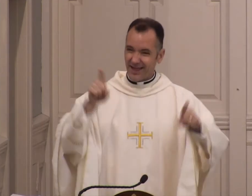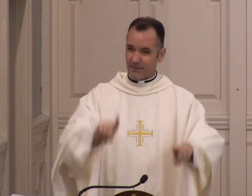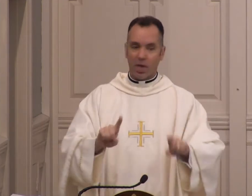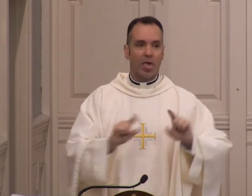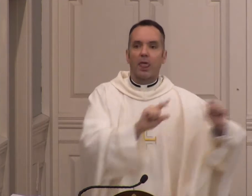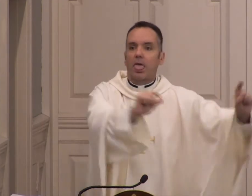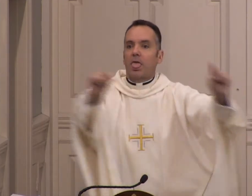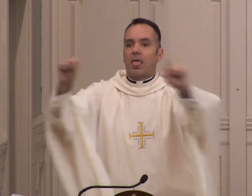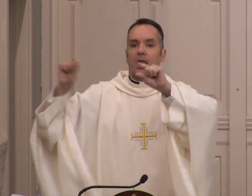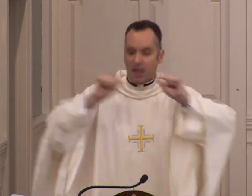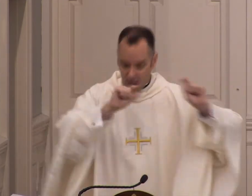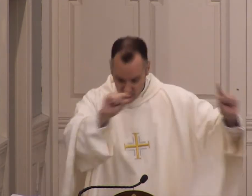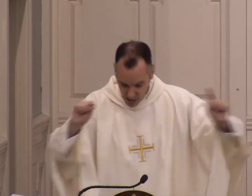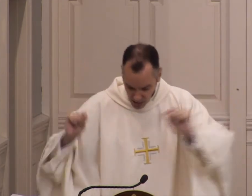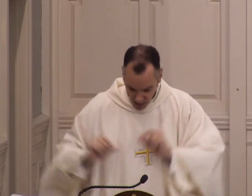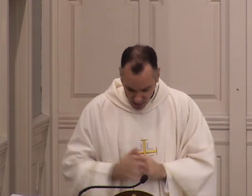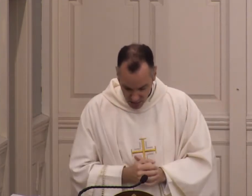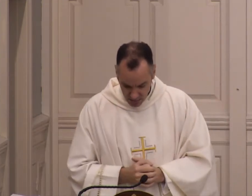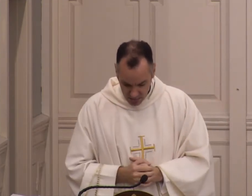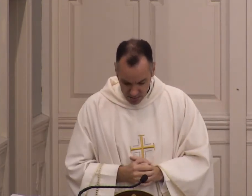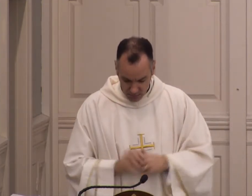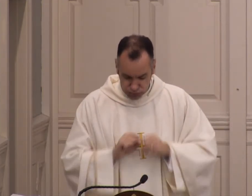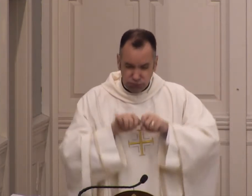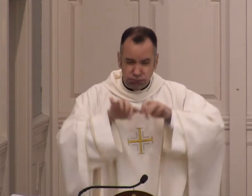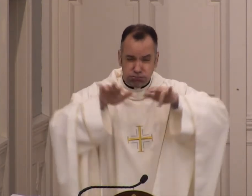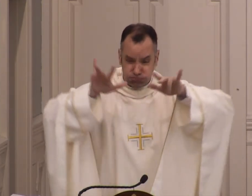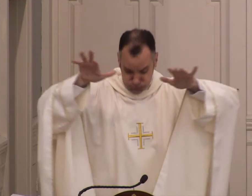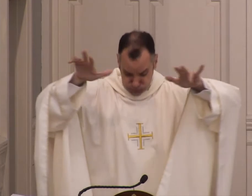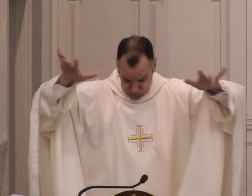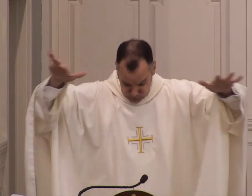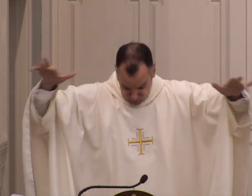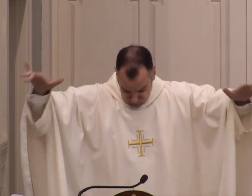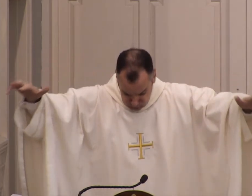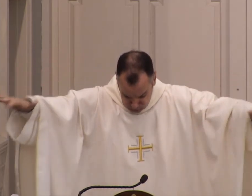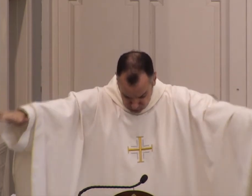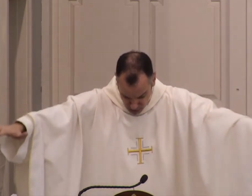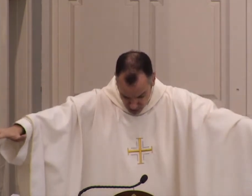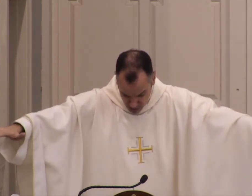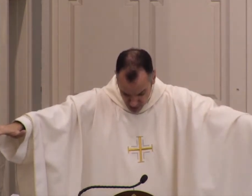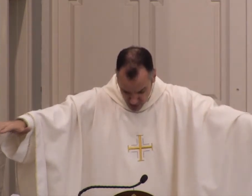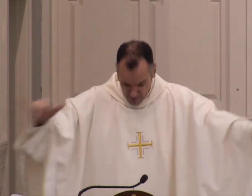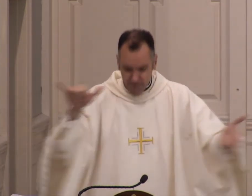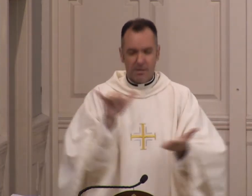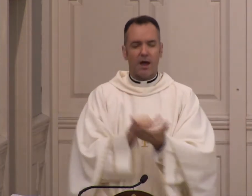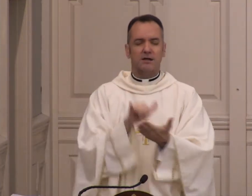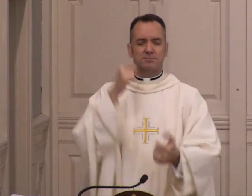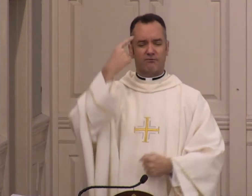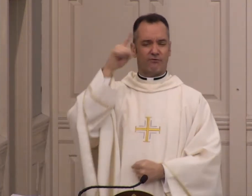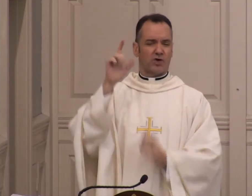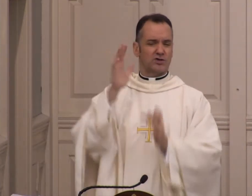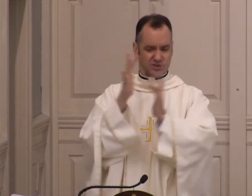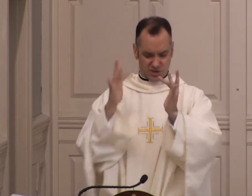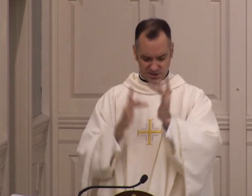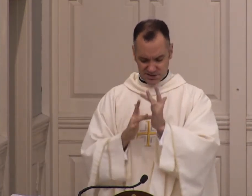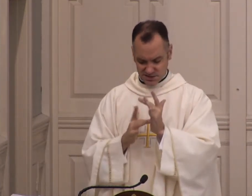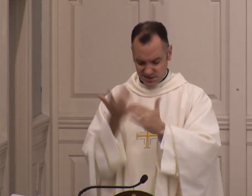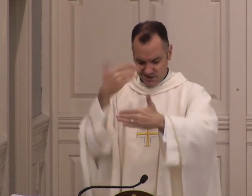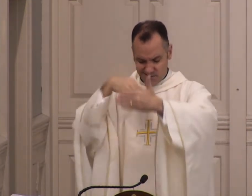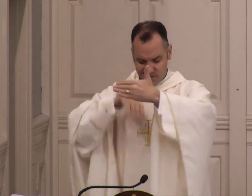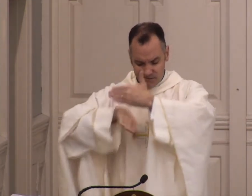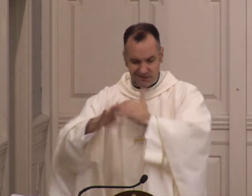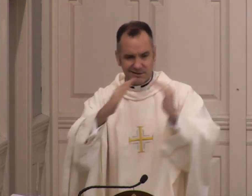The man went away and began to publicize the whole matter. He spread the report abroad so that it was impossible